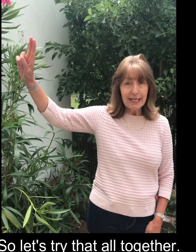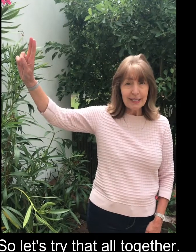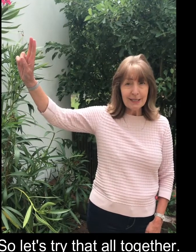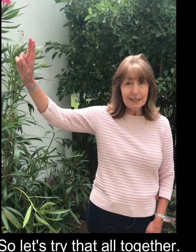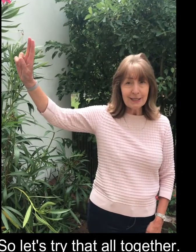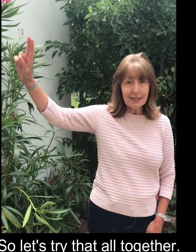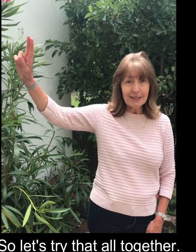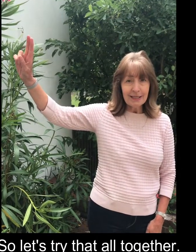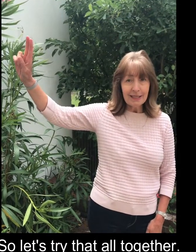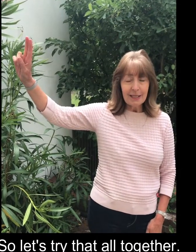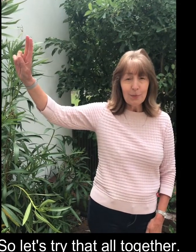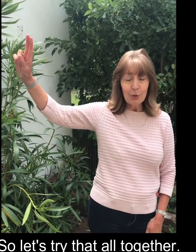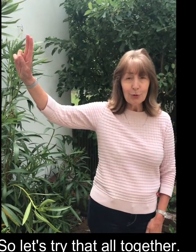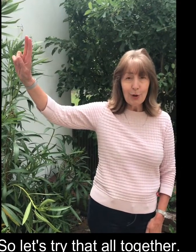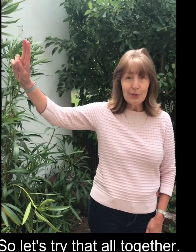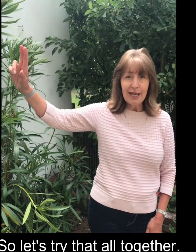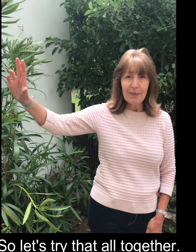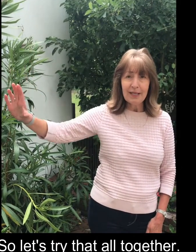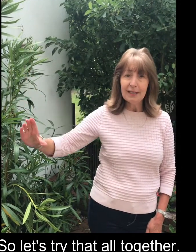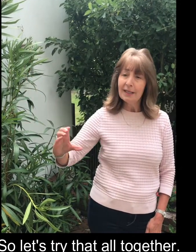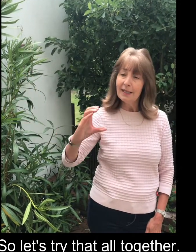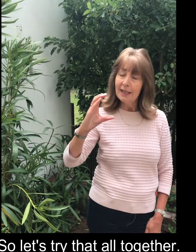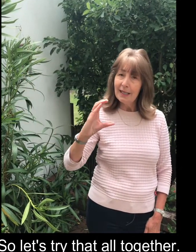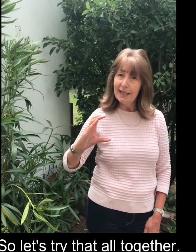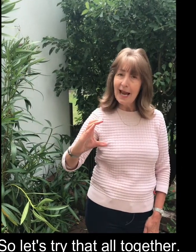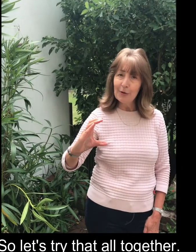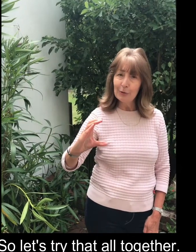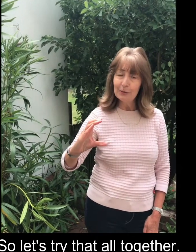is, and put your own name in, Carole.